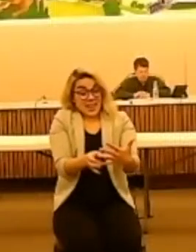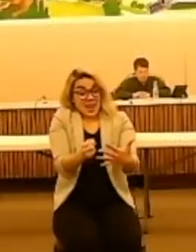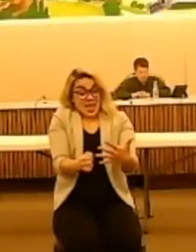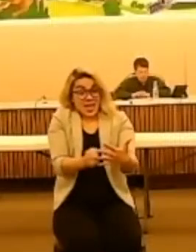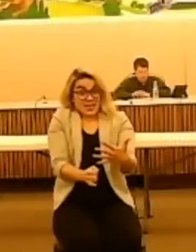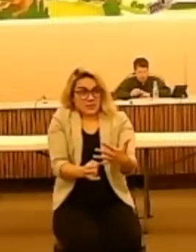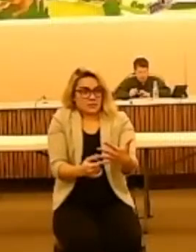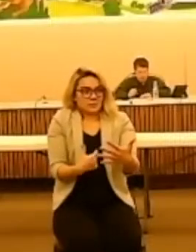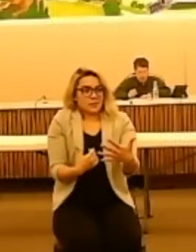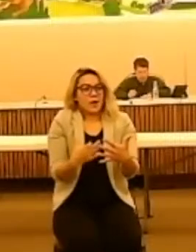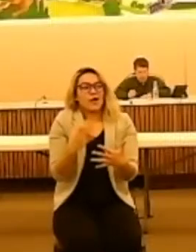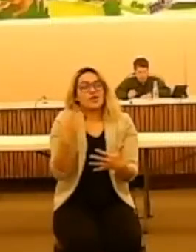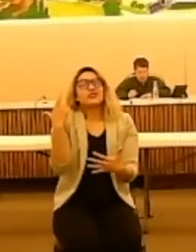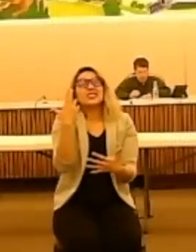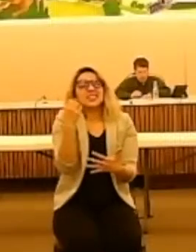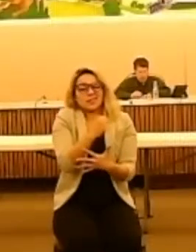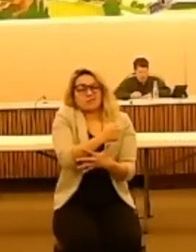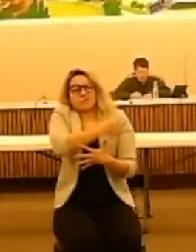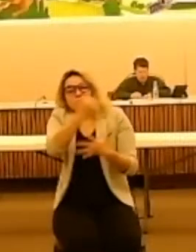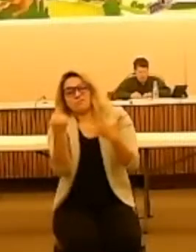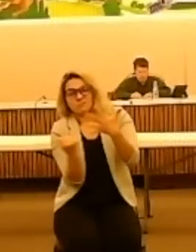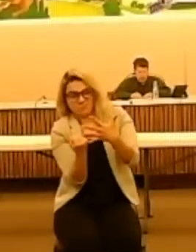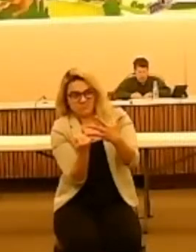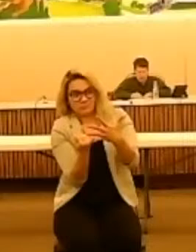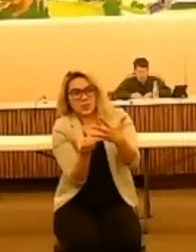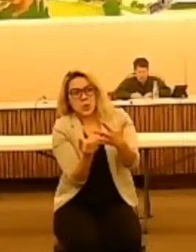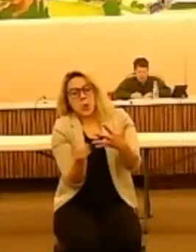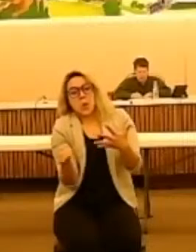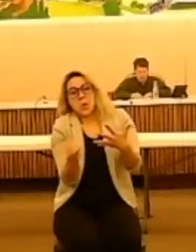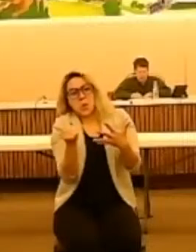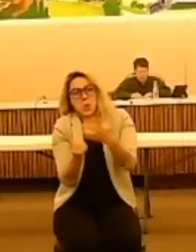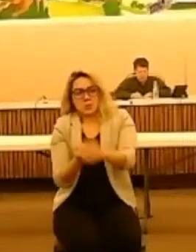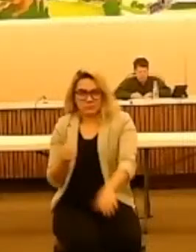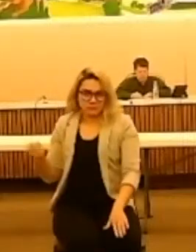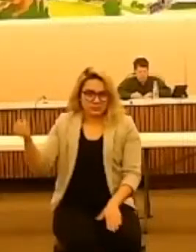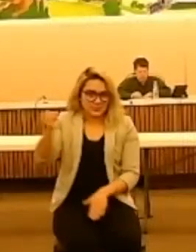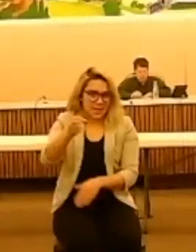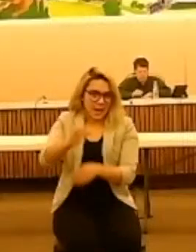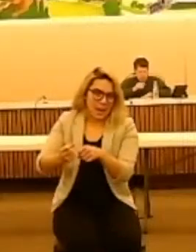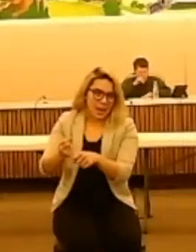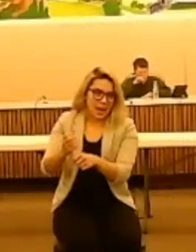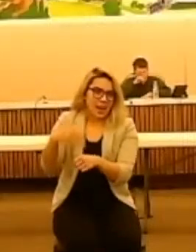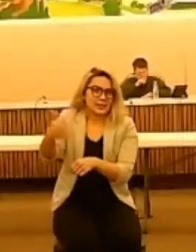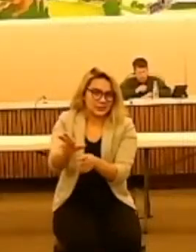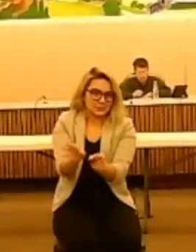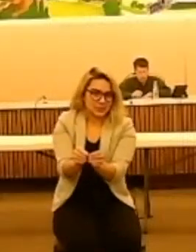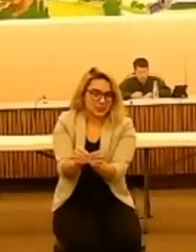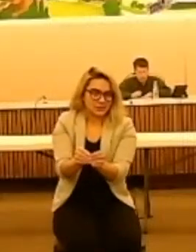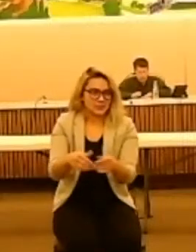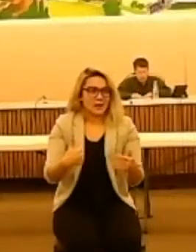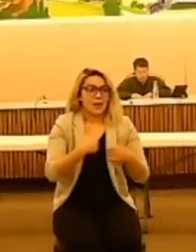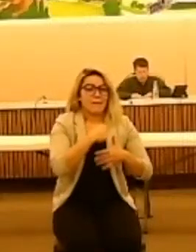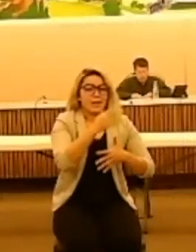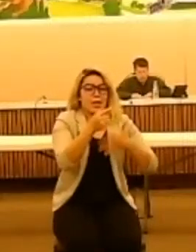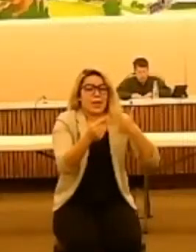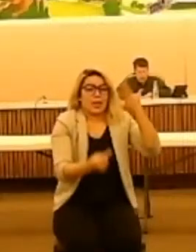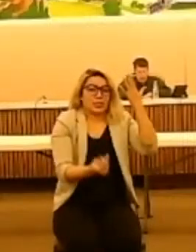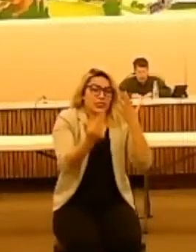case. It makes our clerks' lives easier not to have spurious resolutions out there.